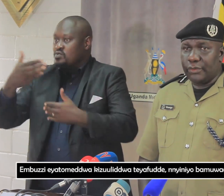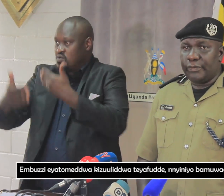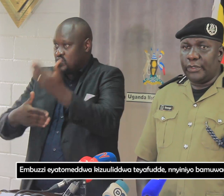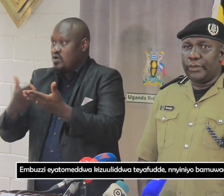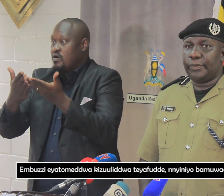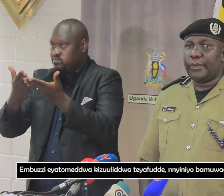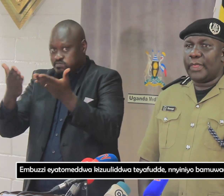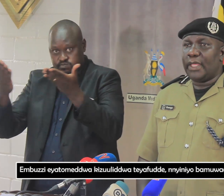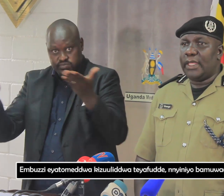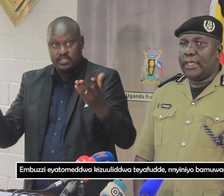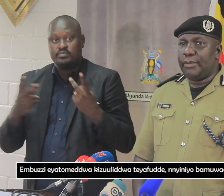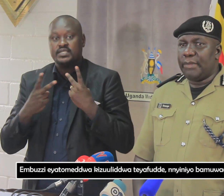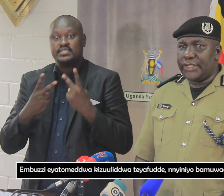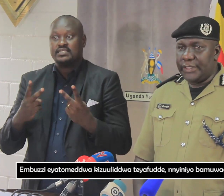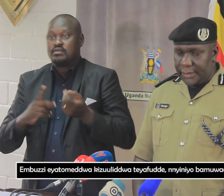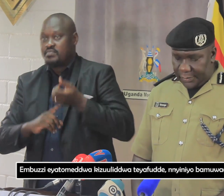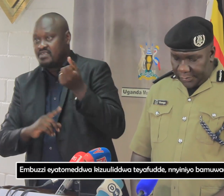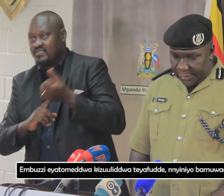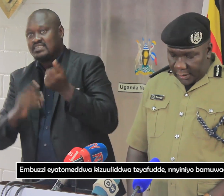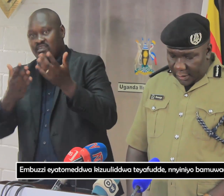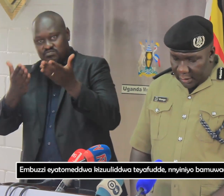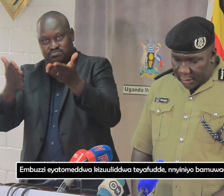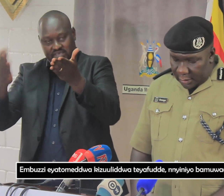out of the measures